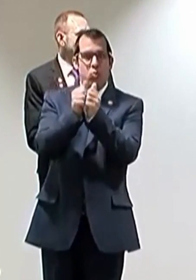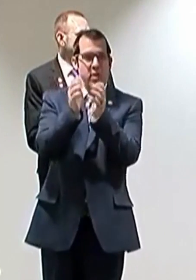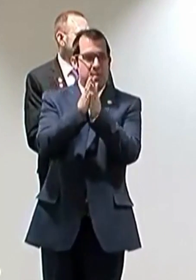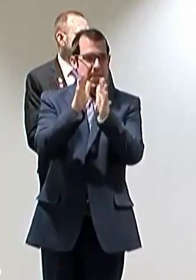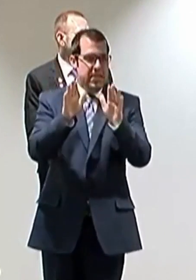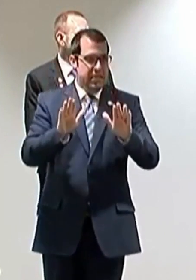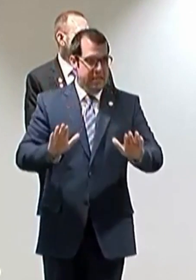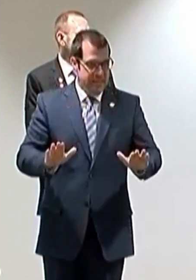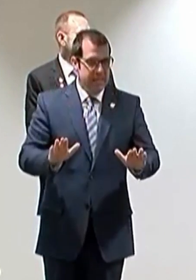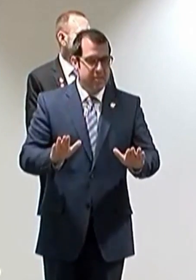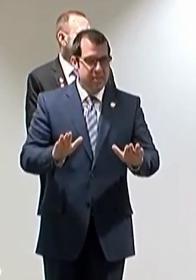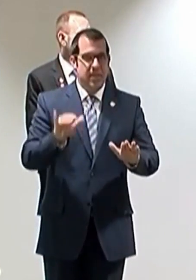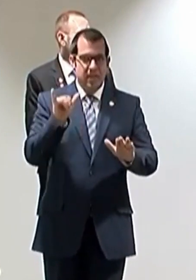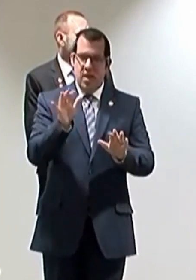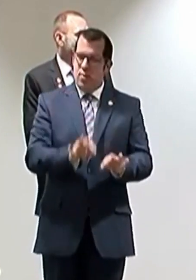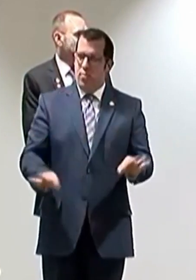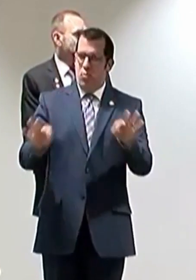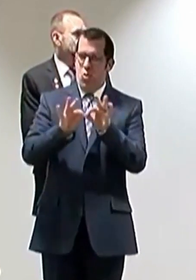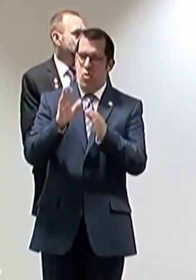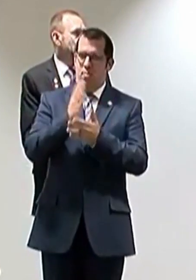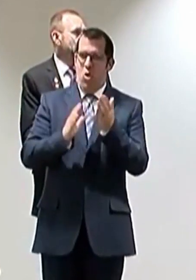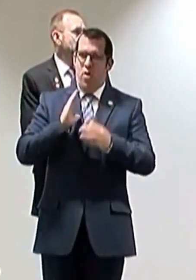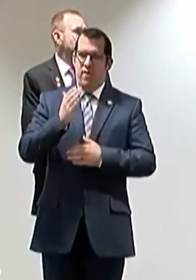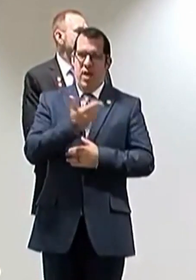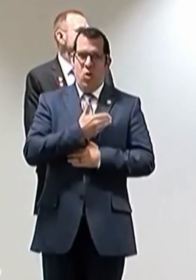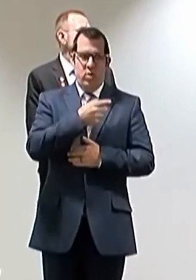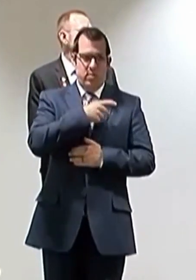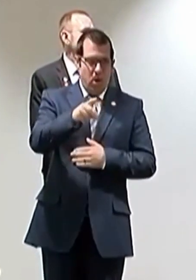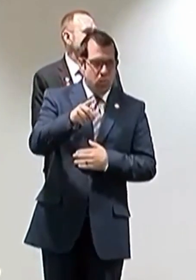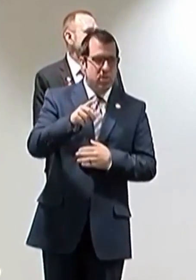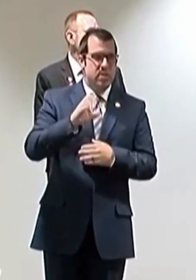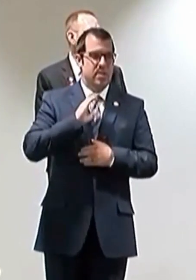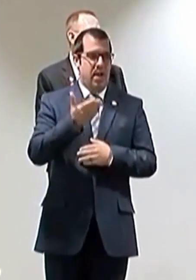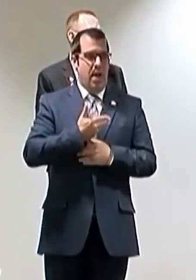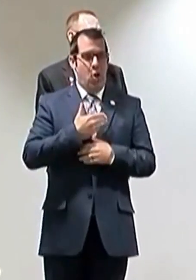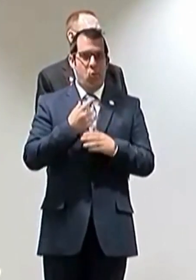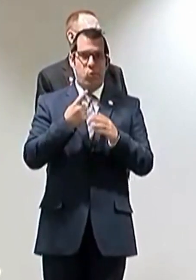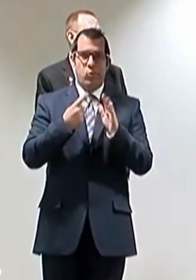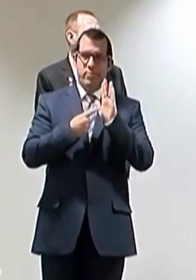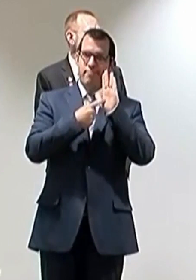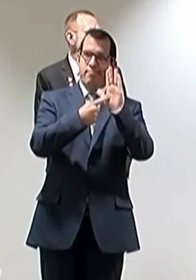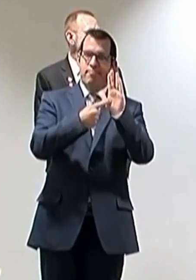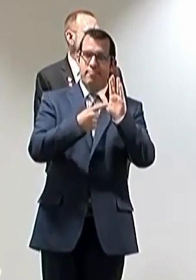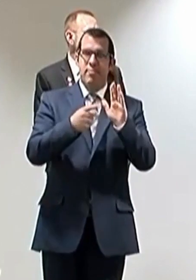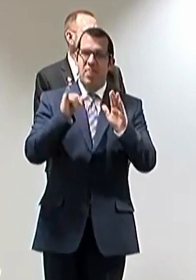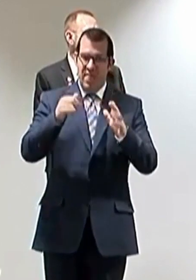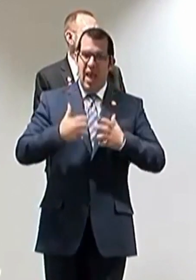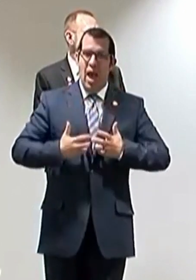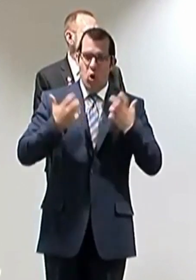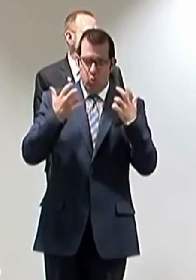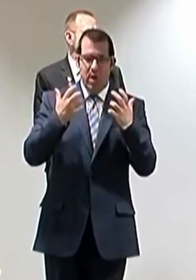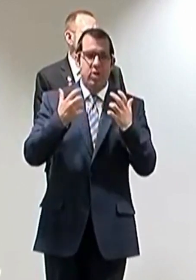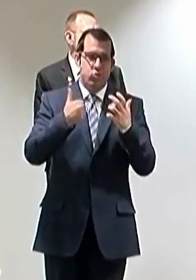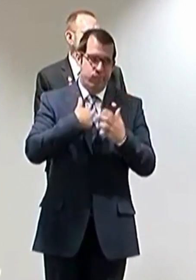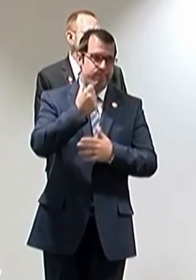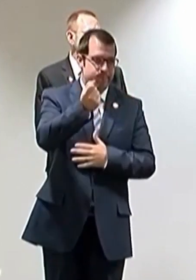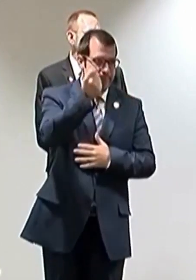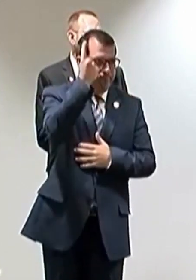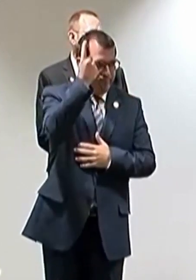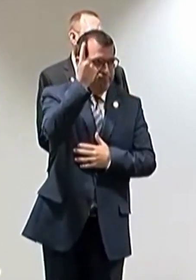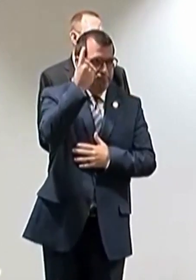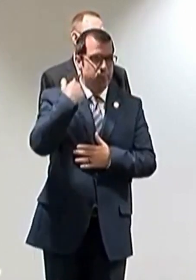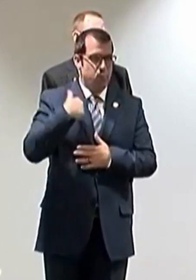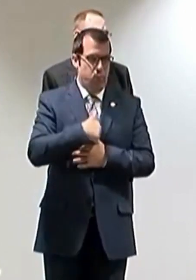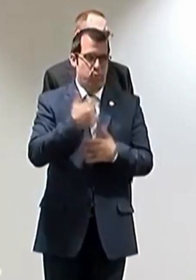important part of our democracy, of our expression, and as I said, the outrage is understandable, as we